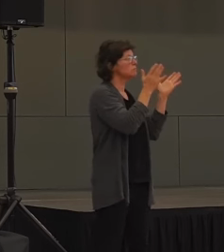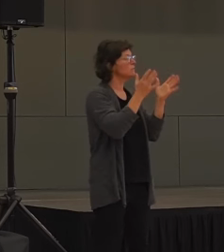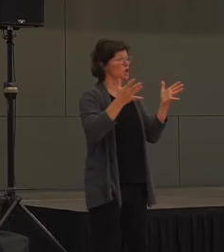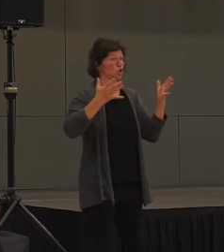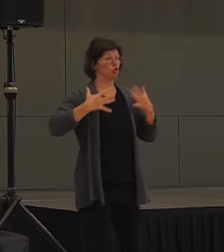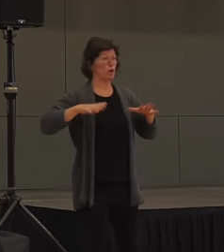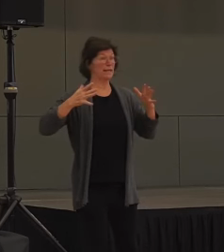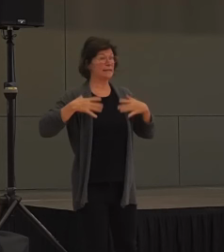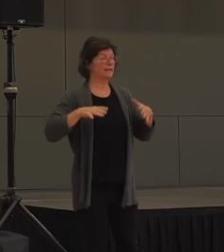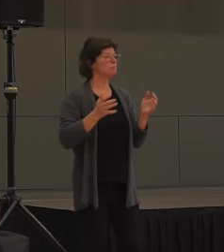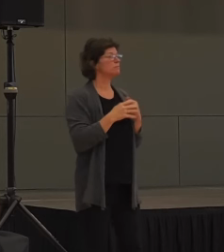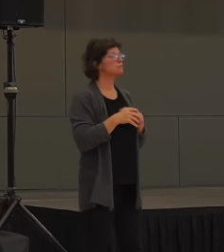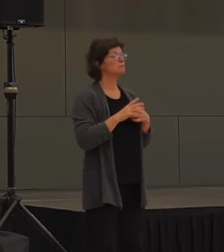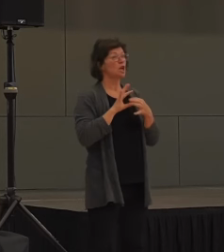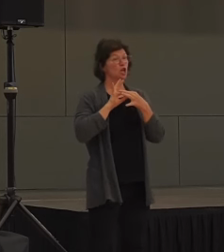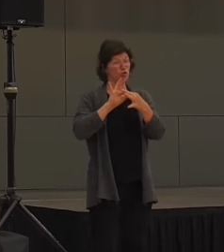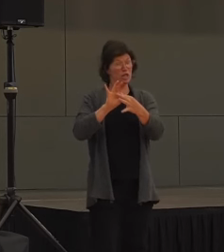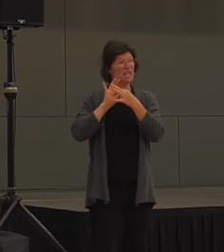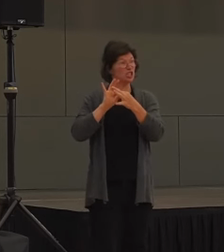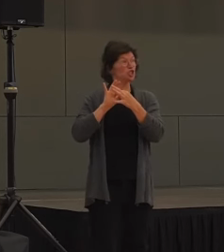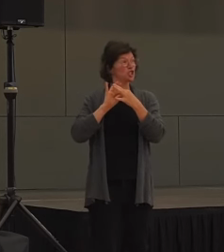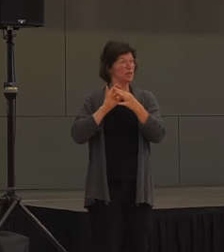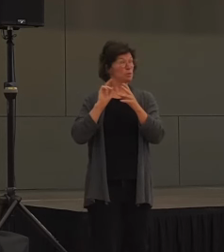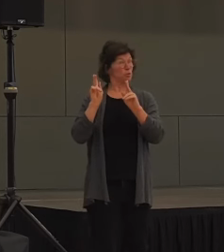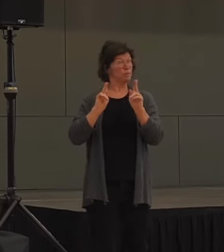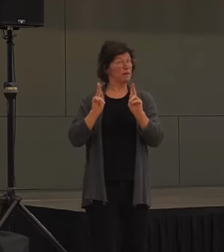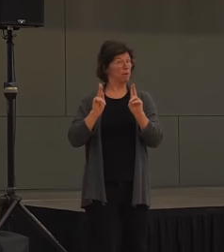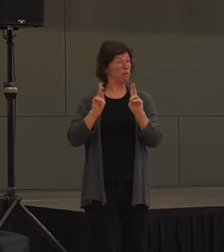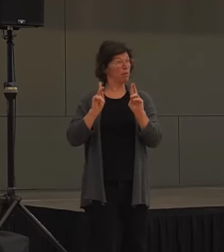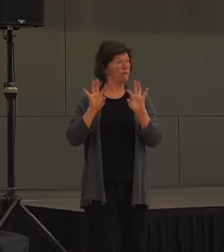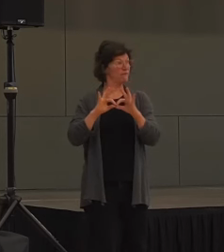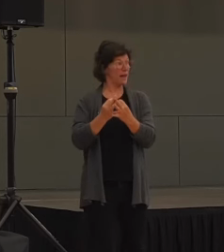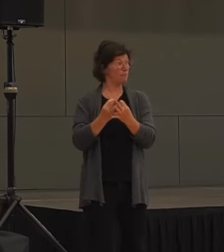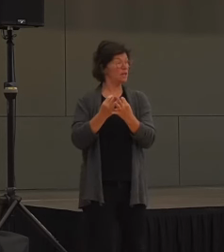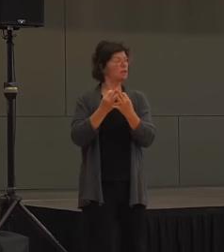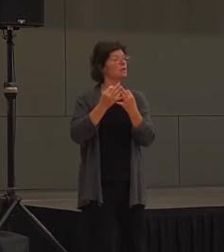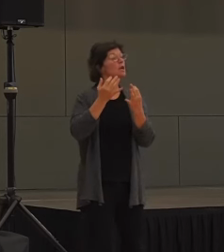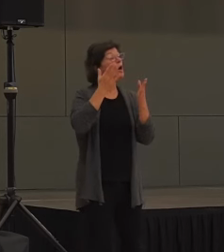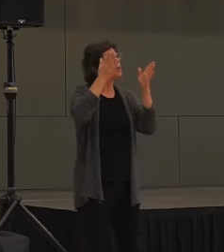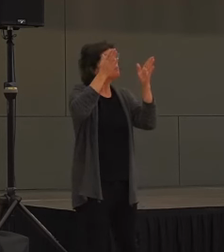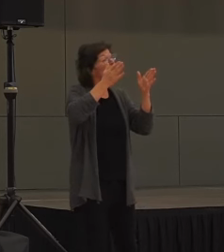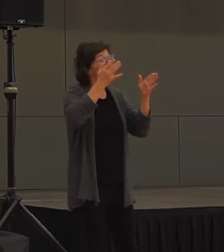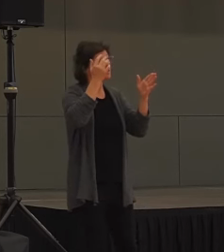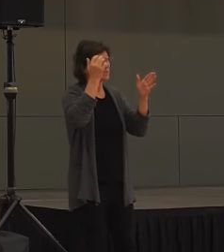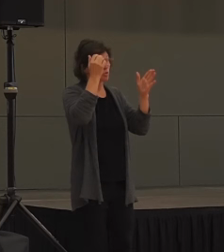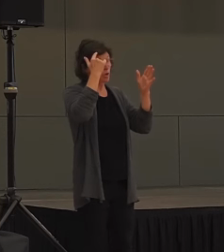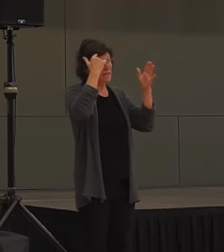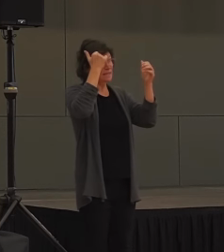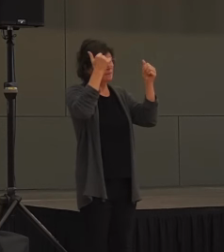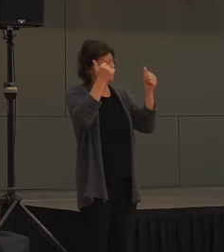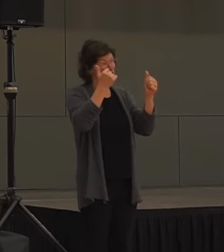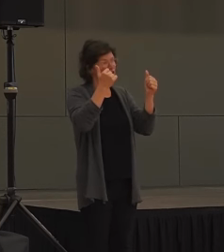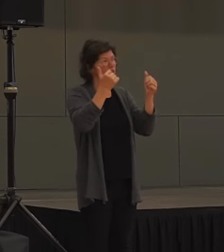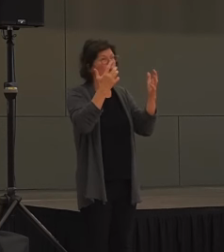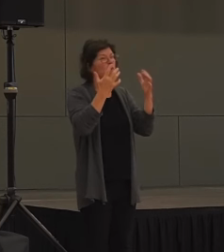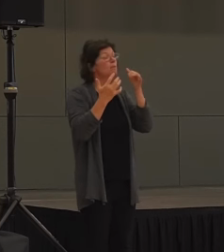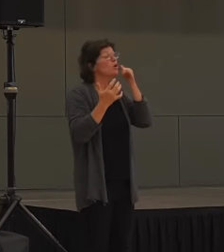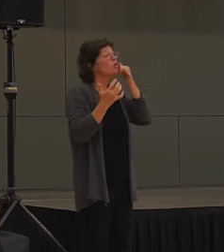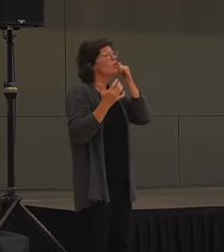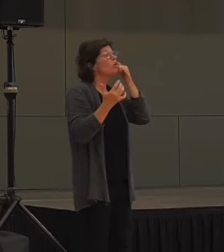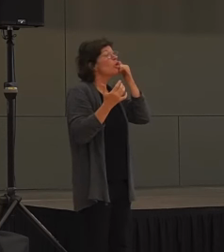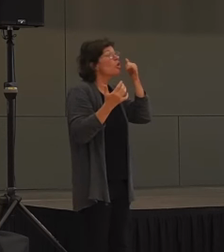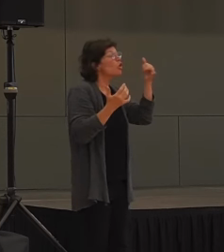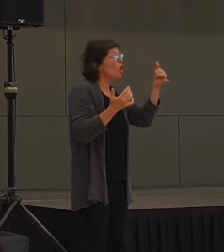relationships are abstract thinking. A person with dementia may start to call their granddaughter